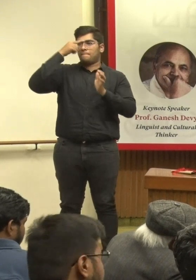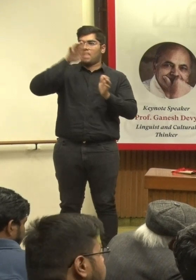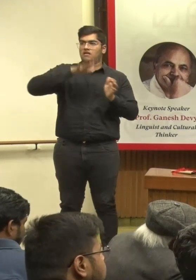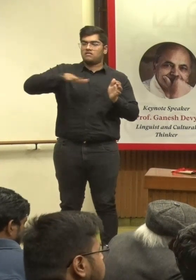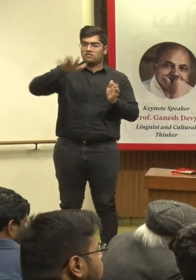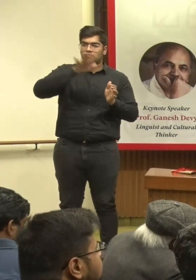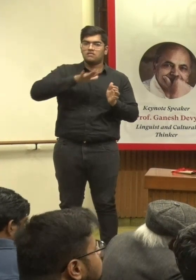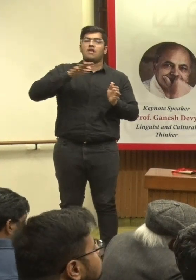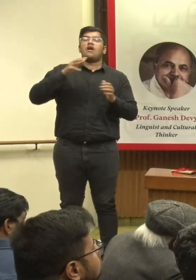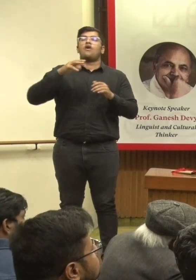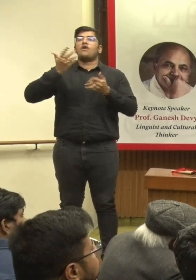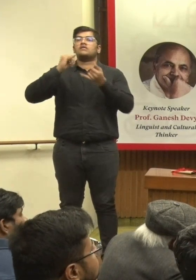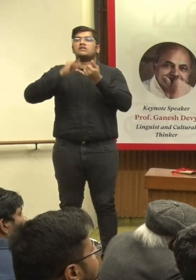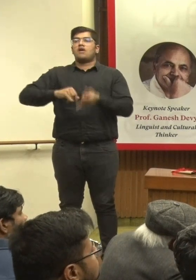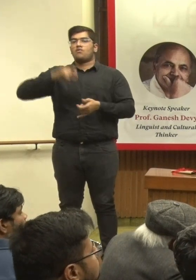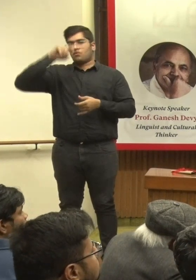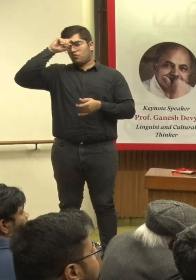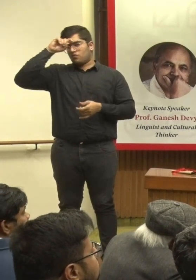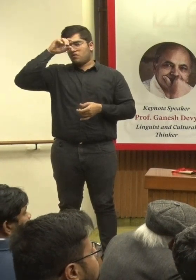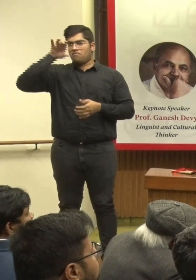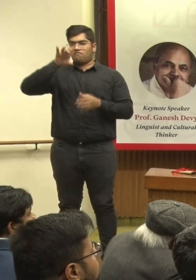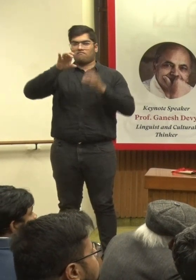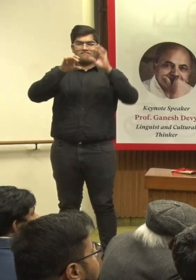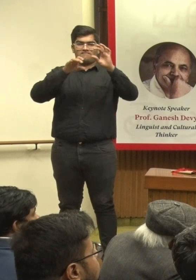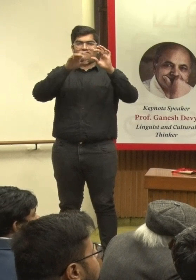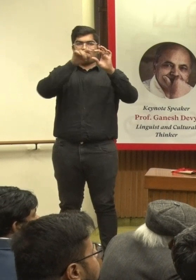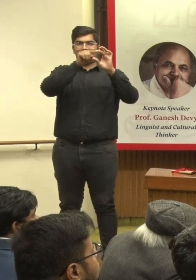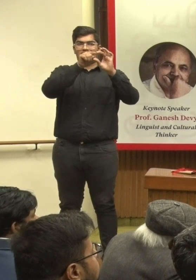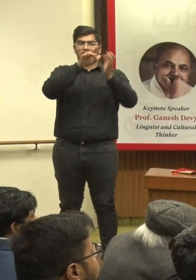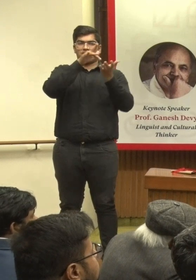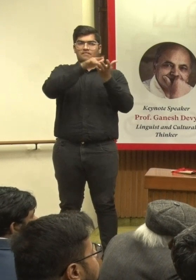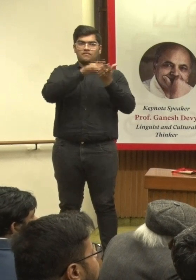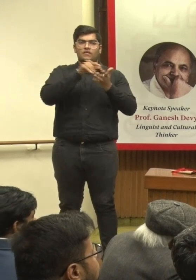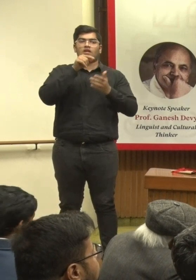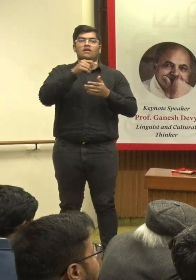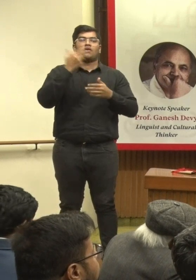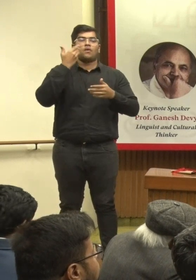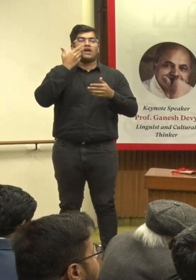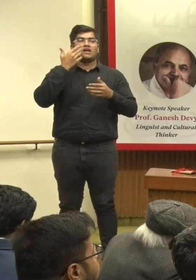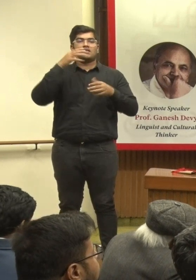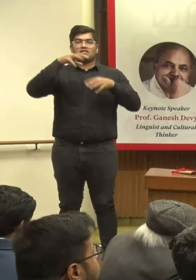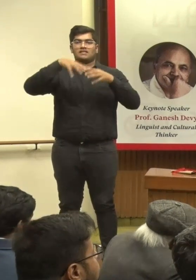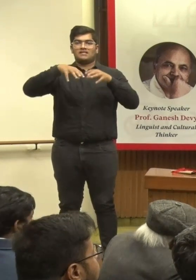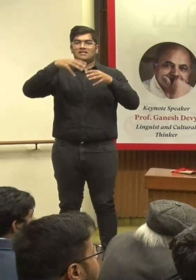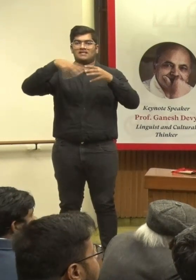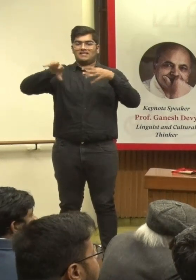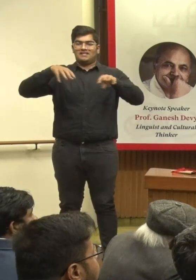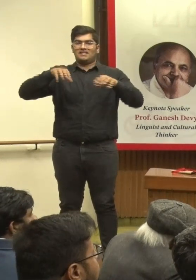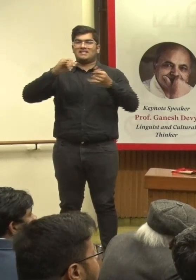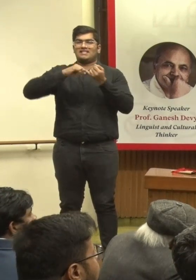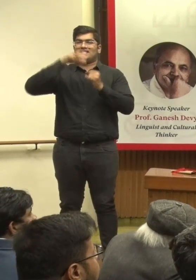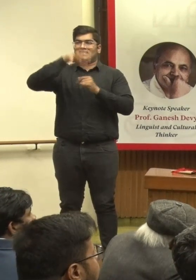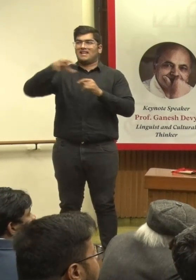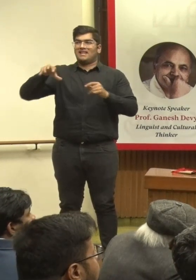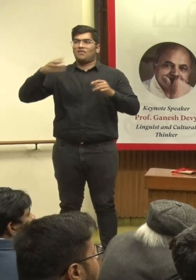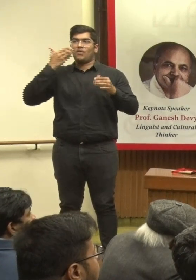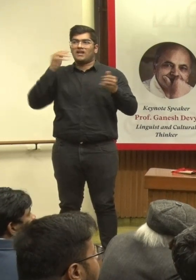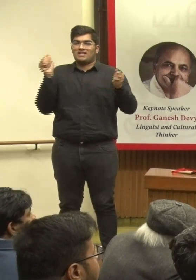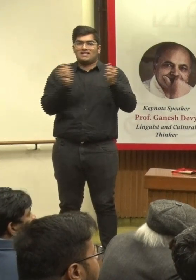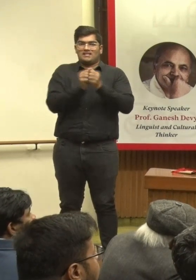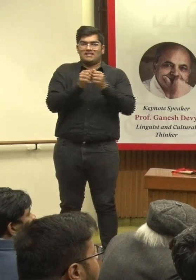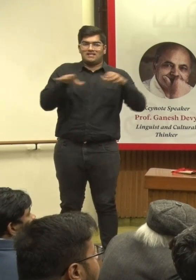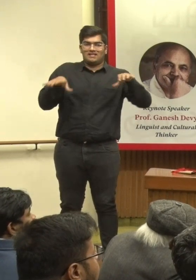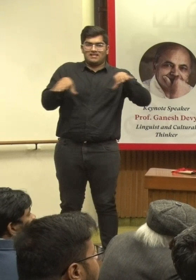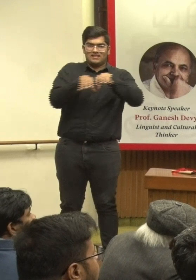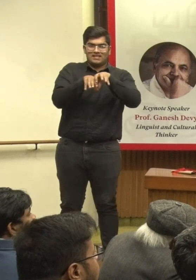and the Dangs has remained when the merger of states happened during